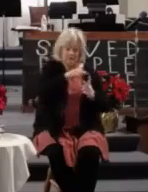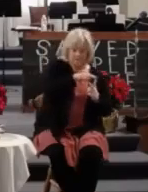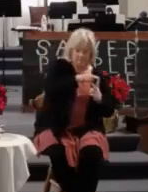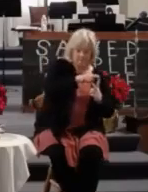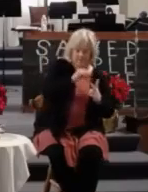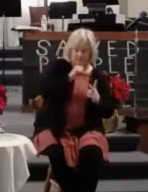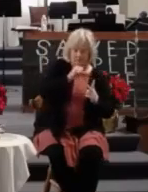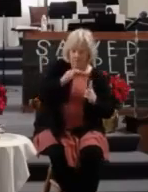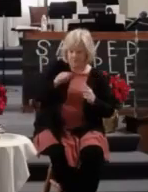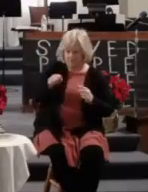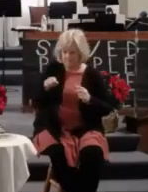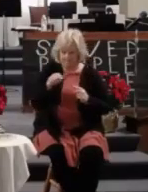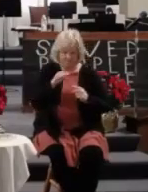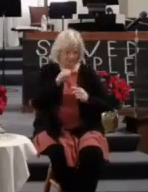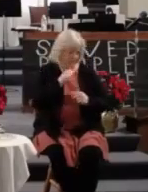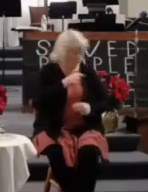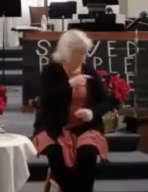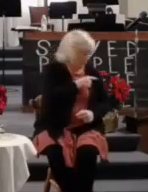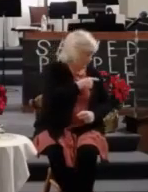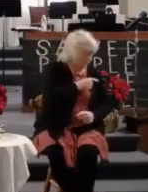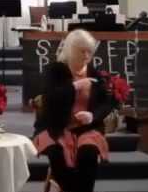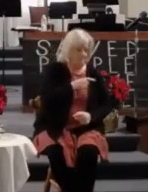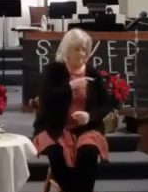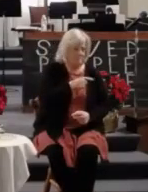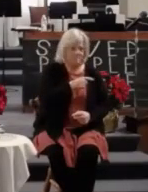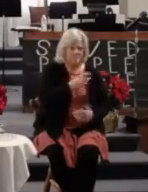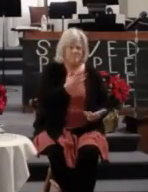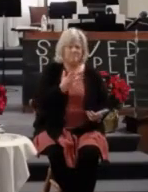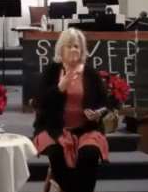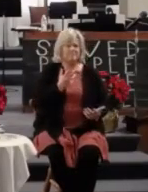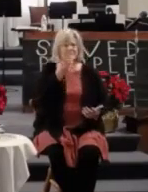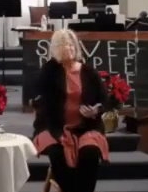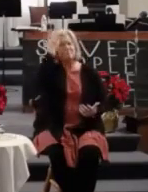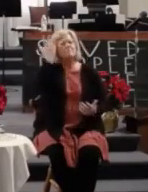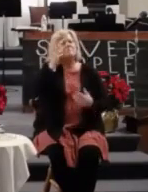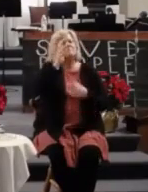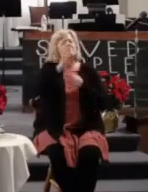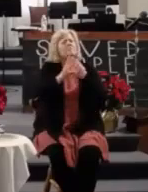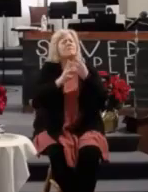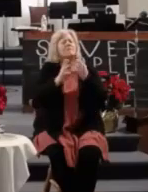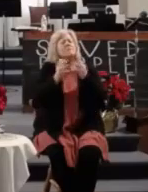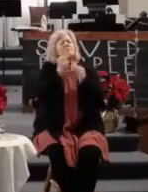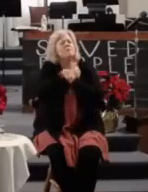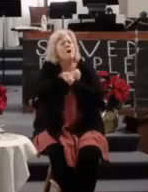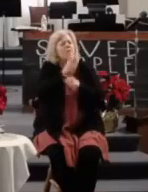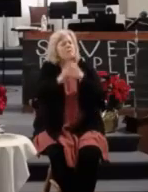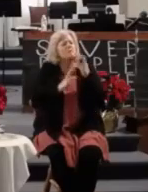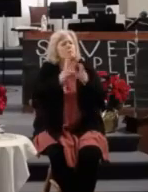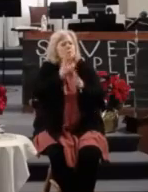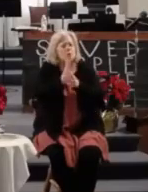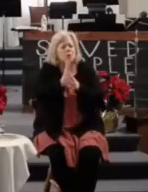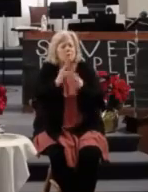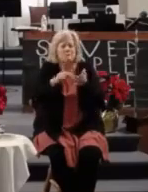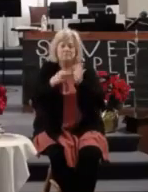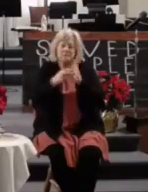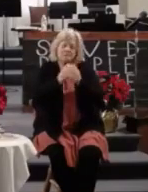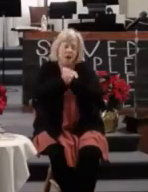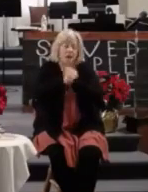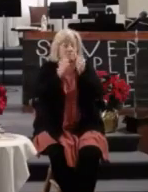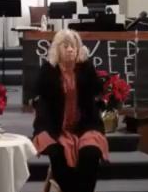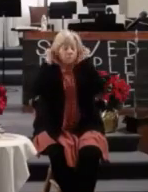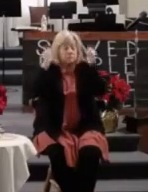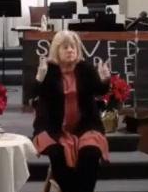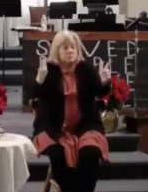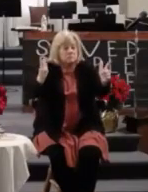Loving the world means we do not disdain anyone, not our neighbors,